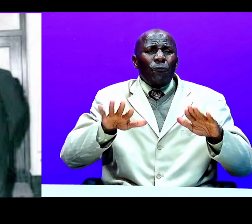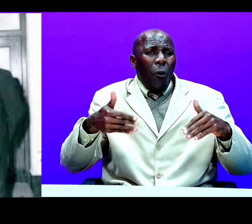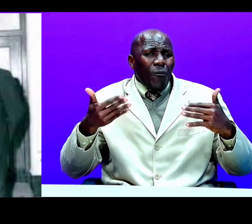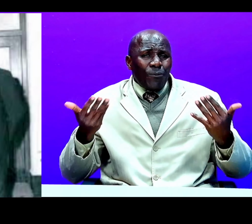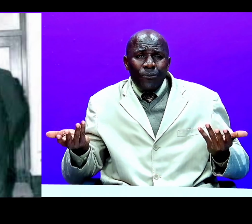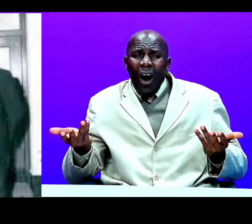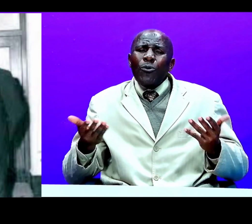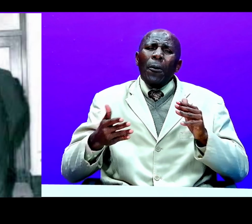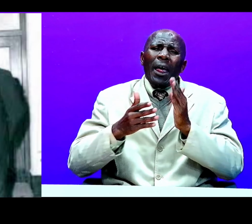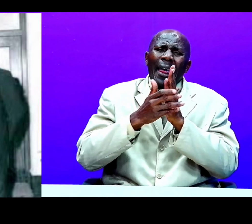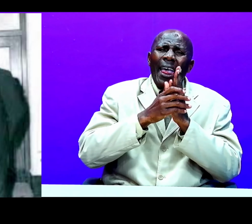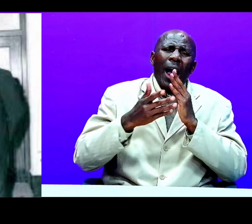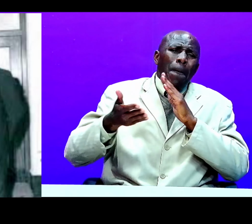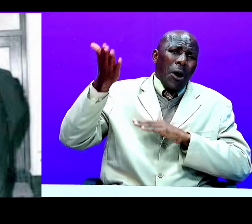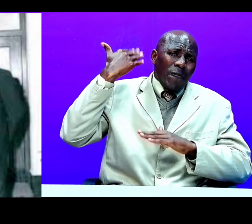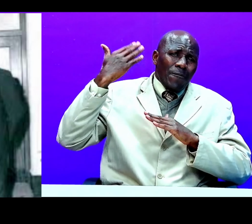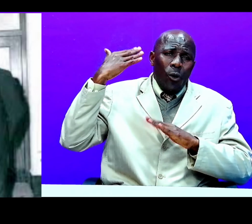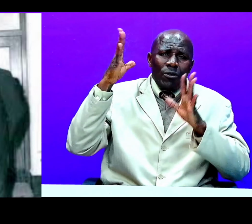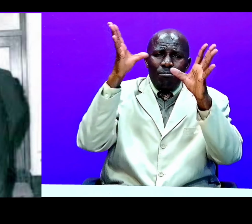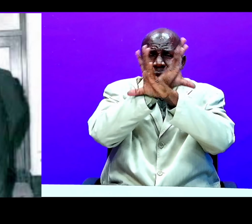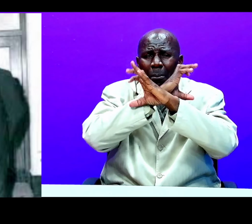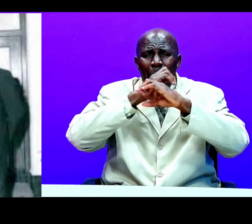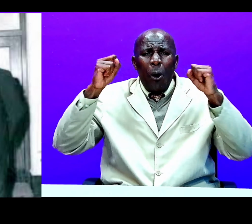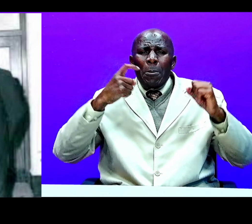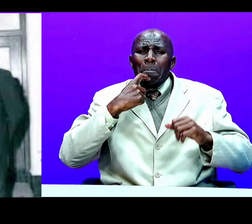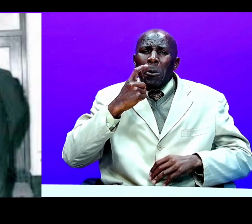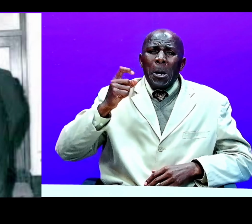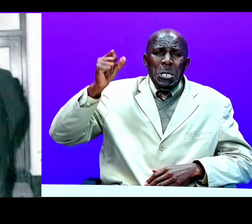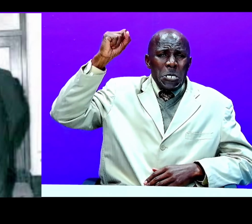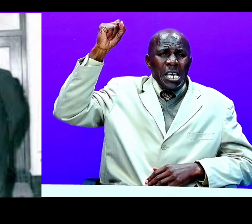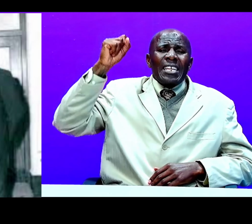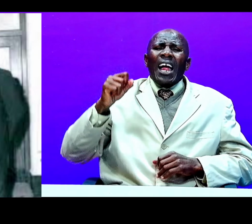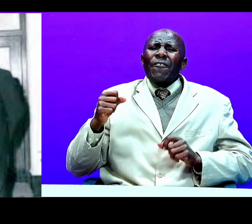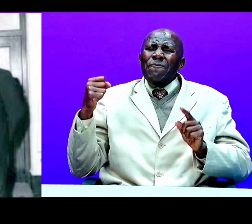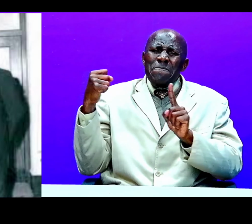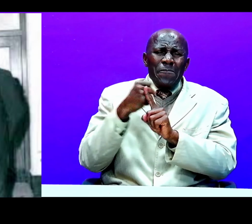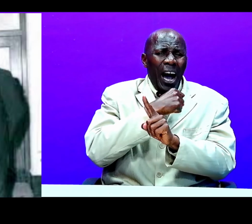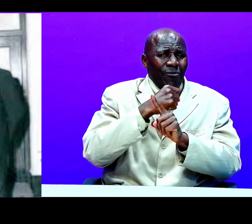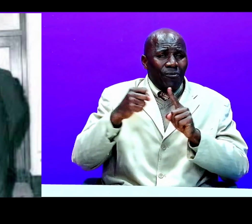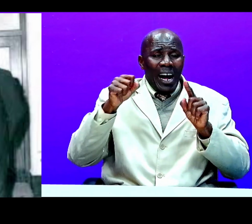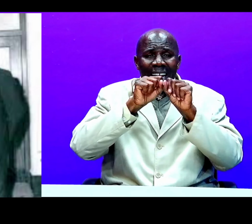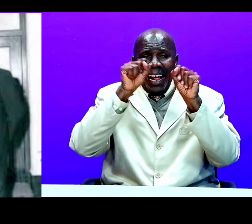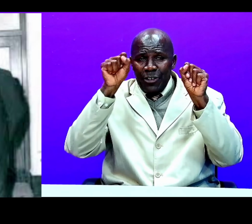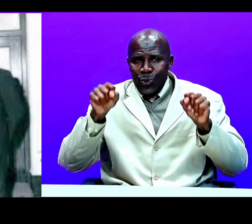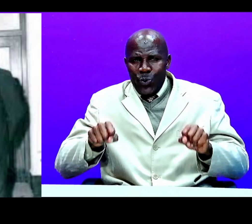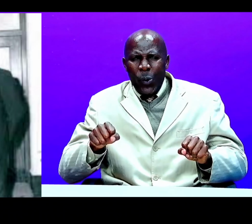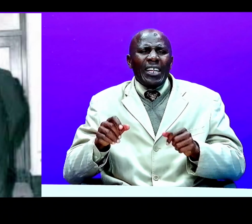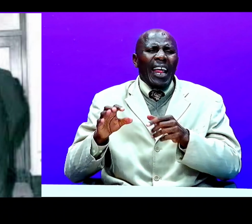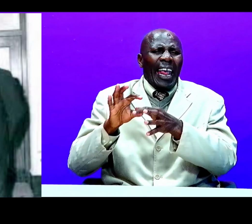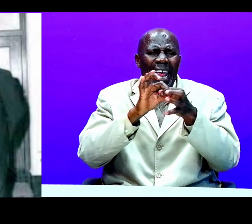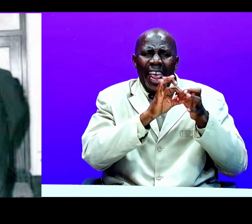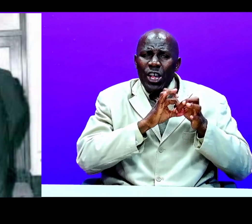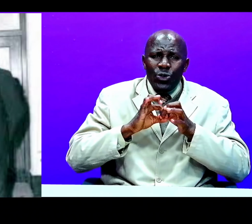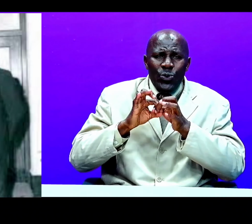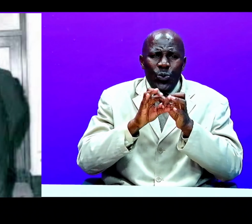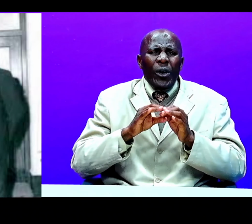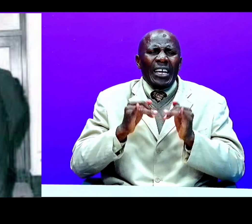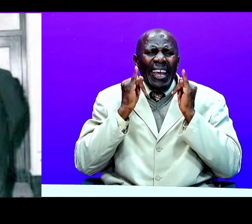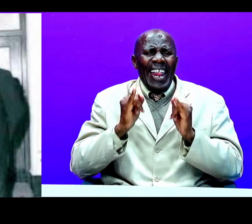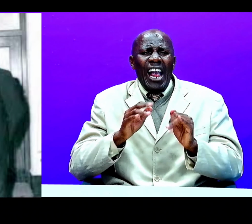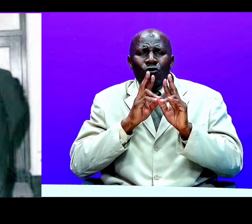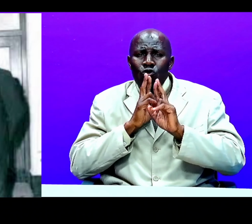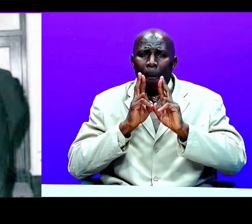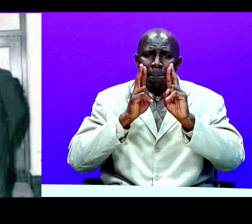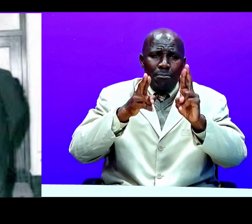attacks. Now, according to news reports, hundreds were rounded up, tortured in the basements of